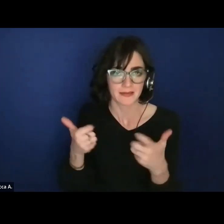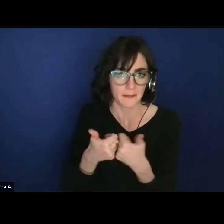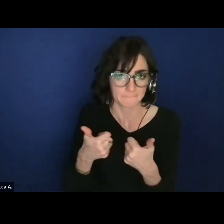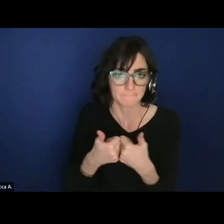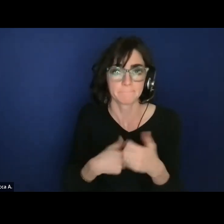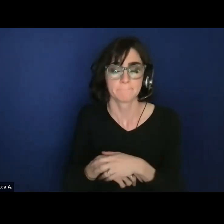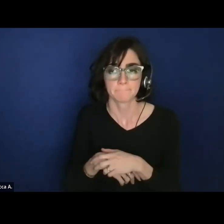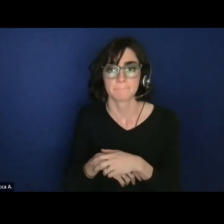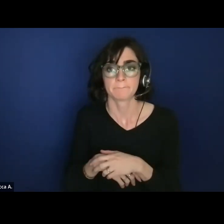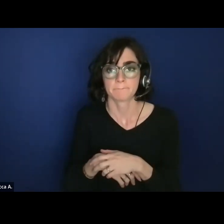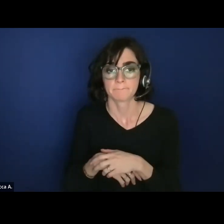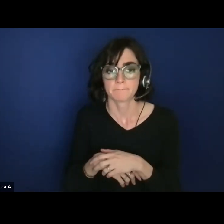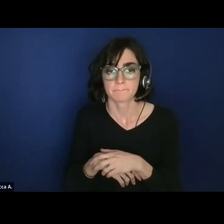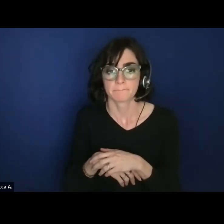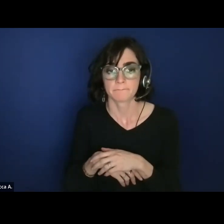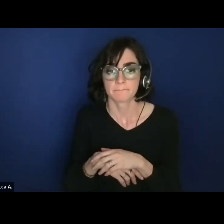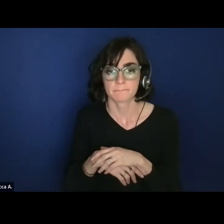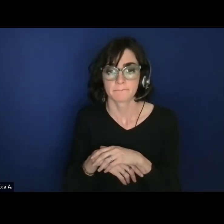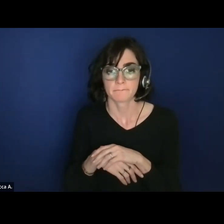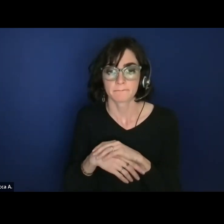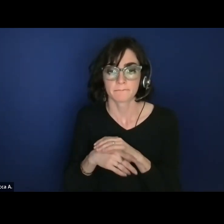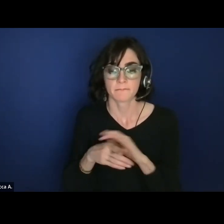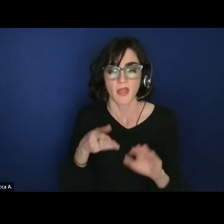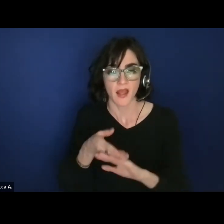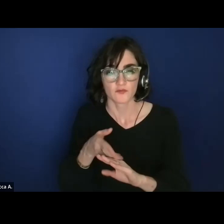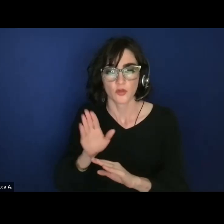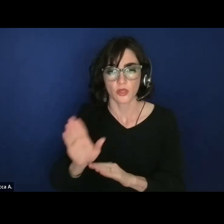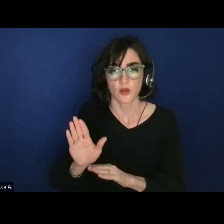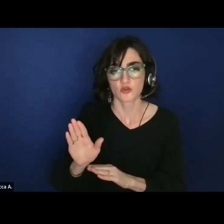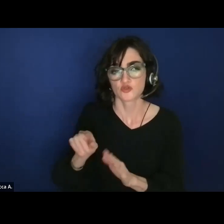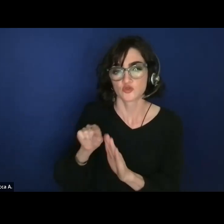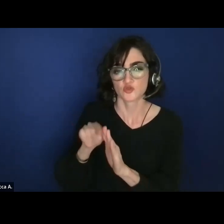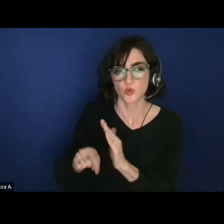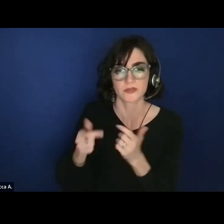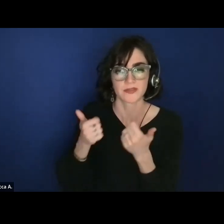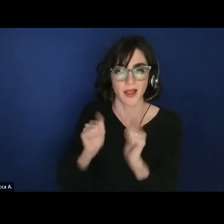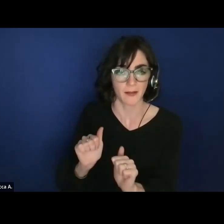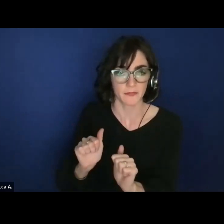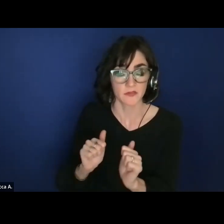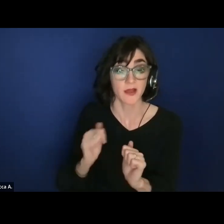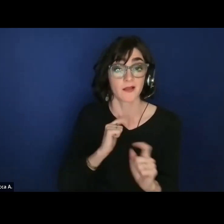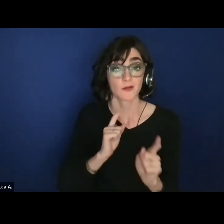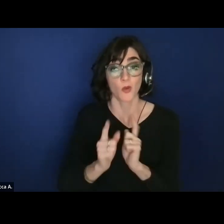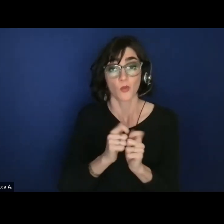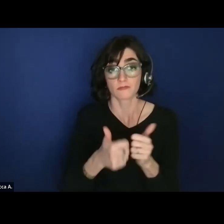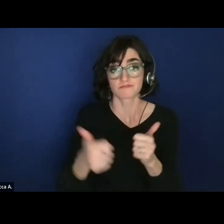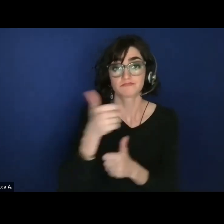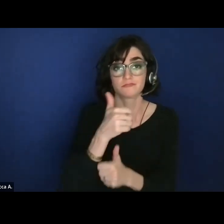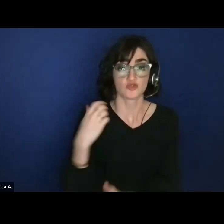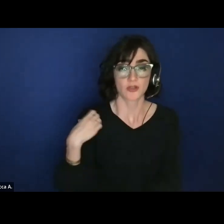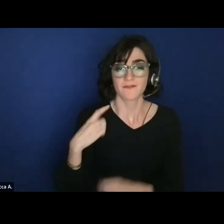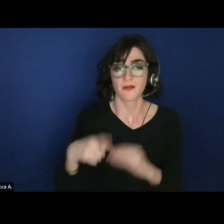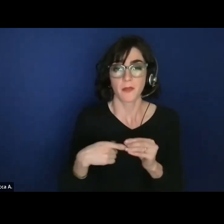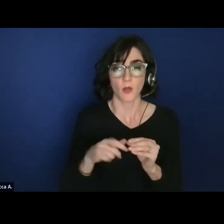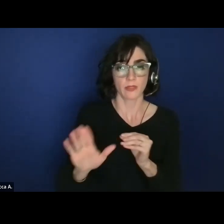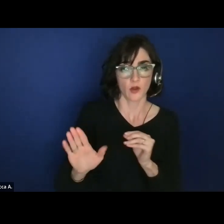on my adult child after their suicide attempt. I spoke with fire department chief regarding the awful conduct of these emergency personnel